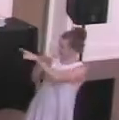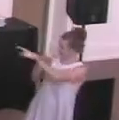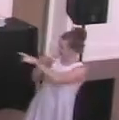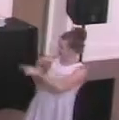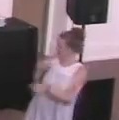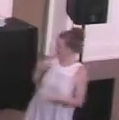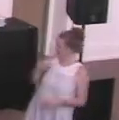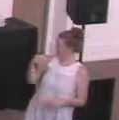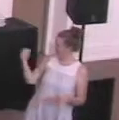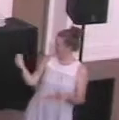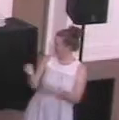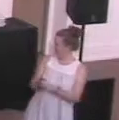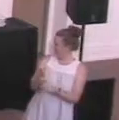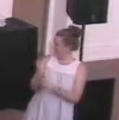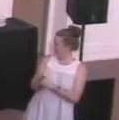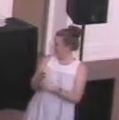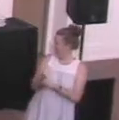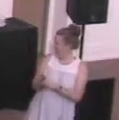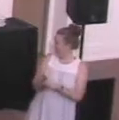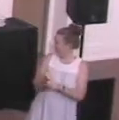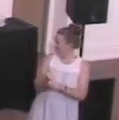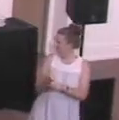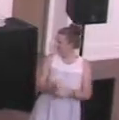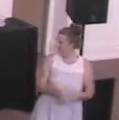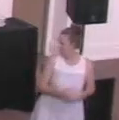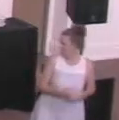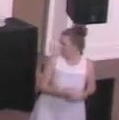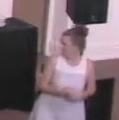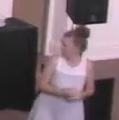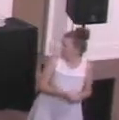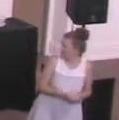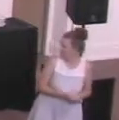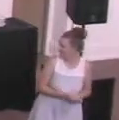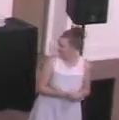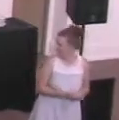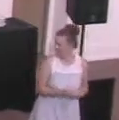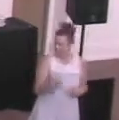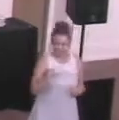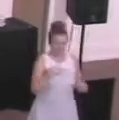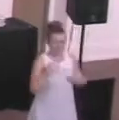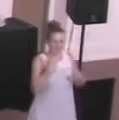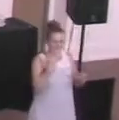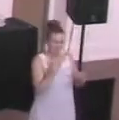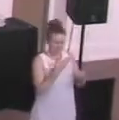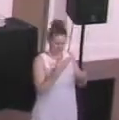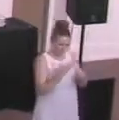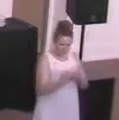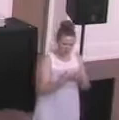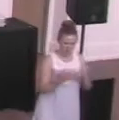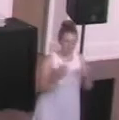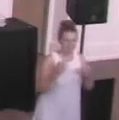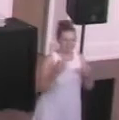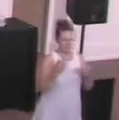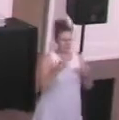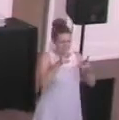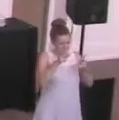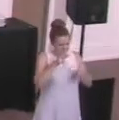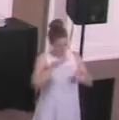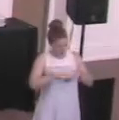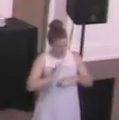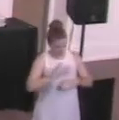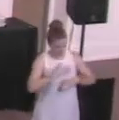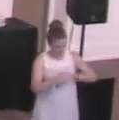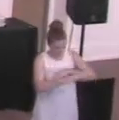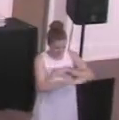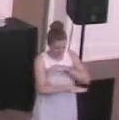And he's fighting on our behalf, and we have a good partner on our side, fighting for us to serve him